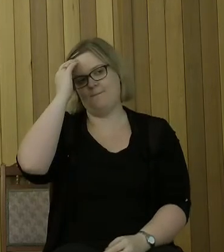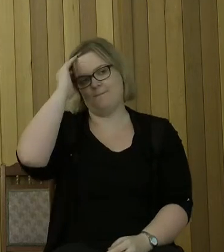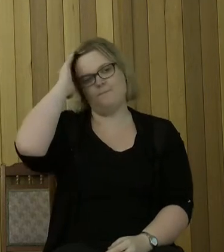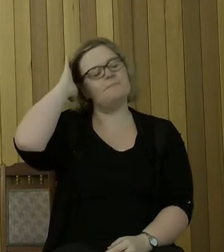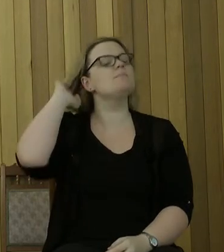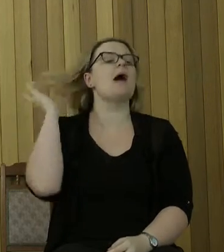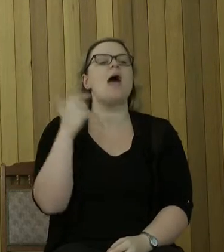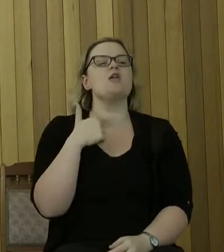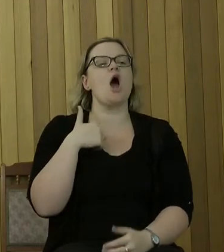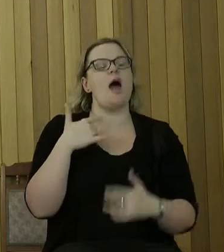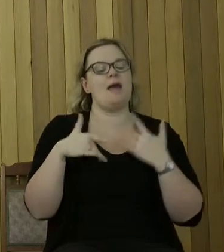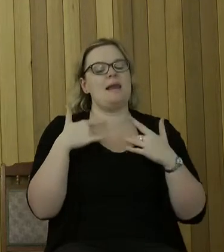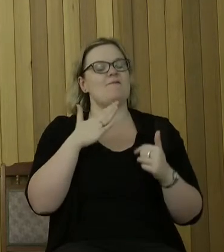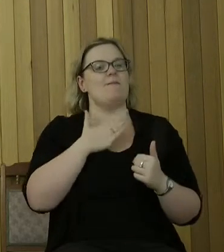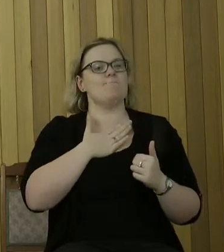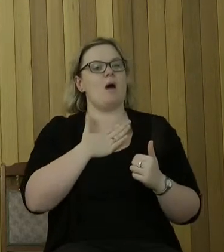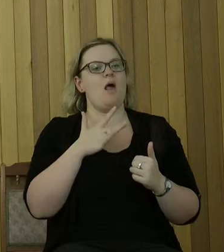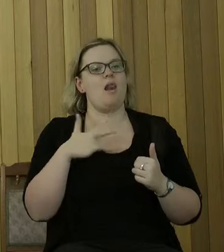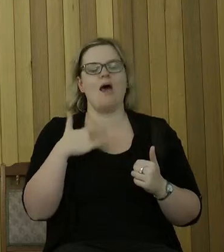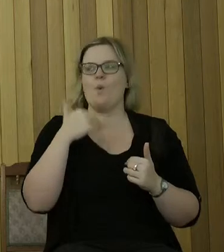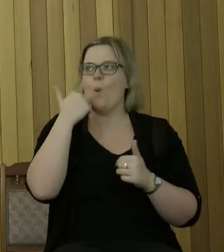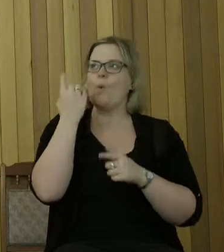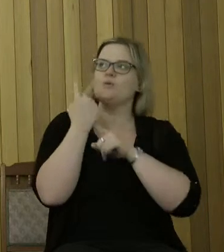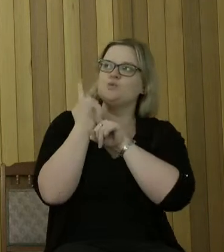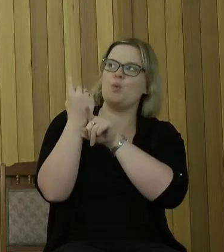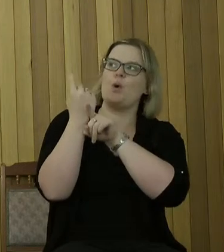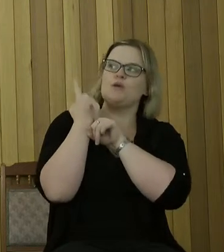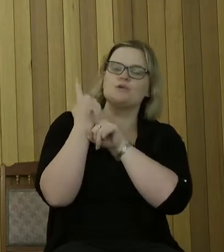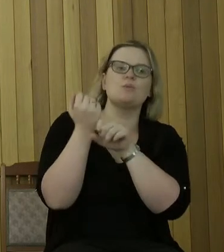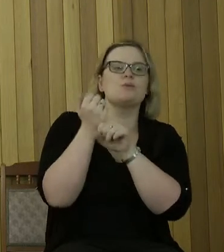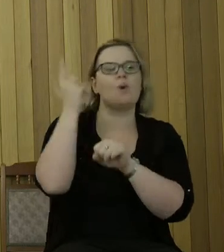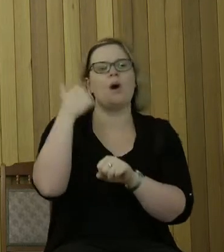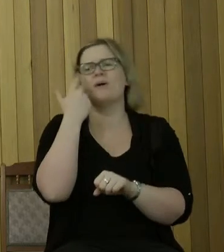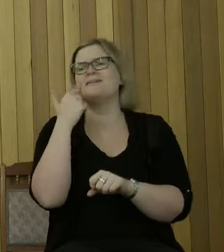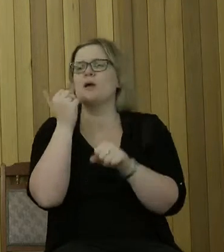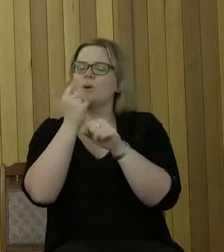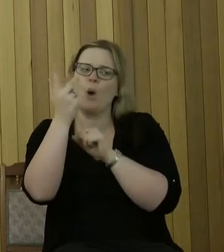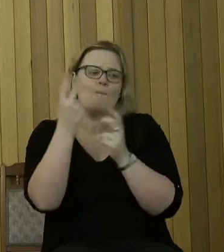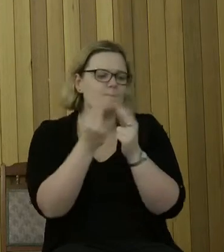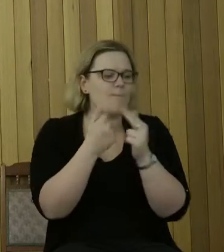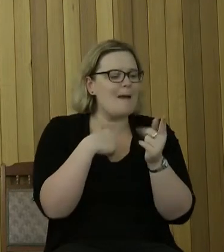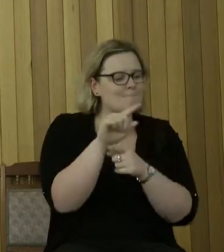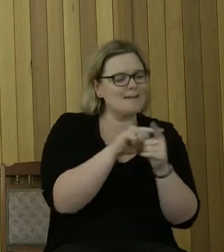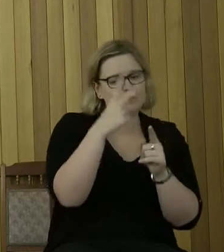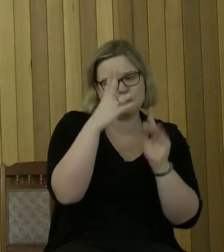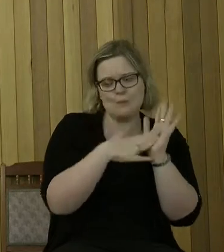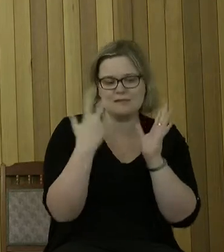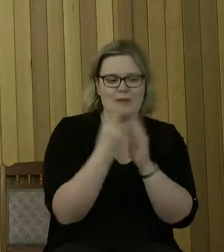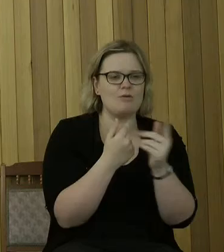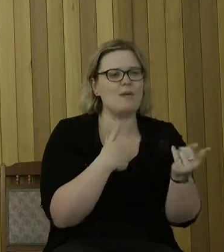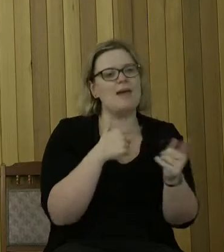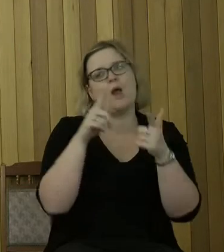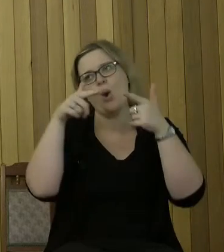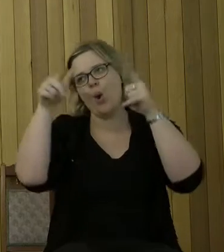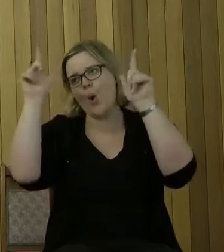And I live my life in constant communication with Him. Lord, be with my meeting in 2 minutes. Lord, be